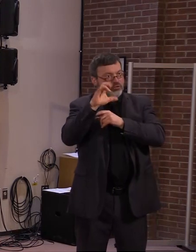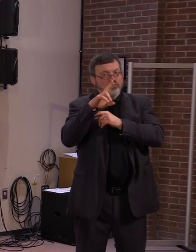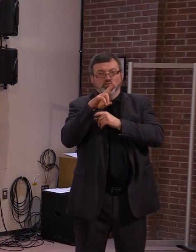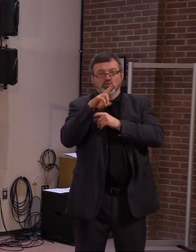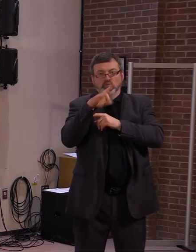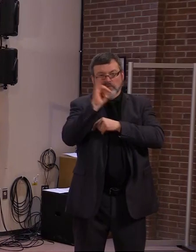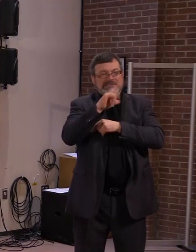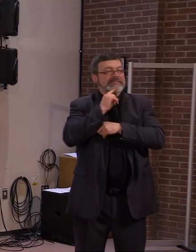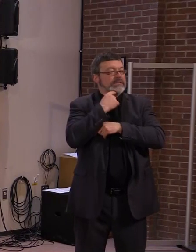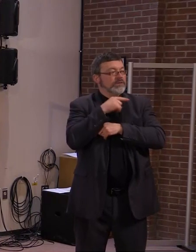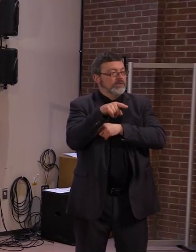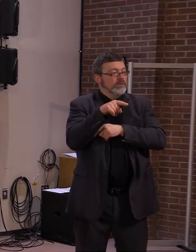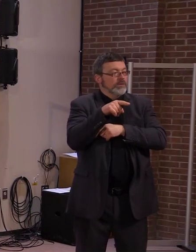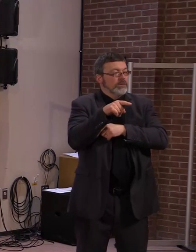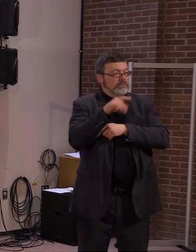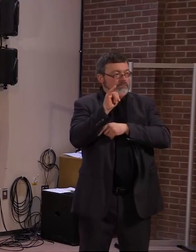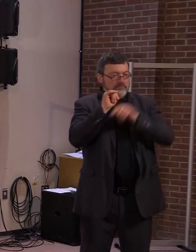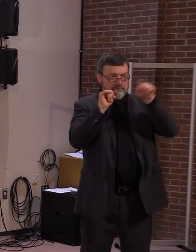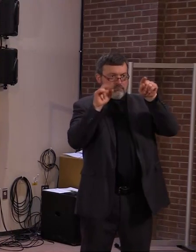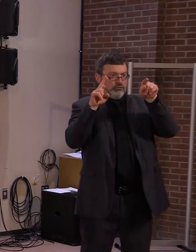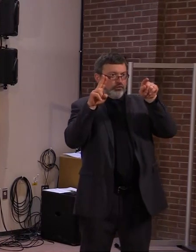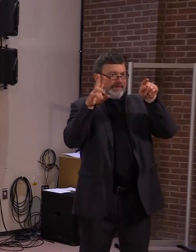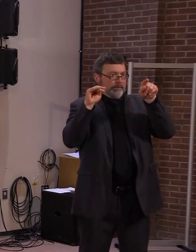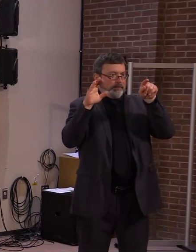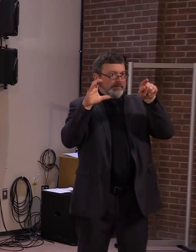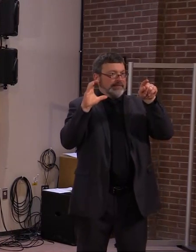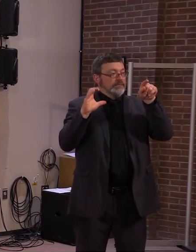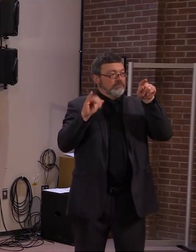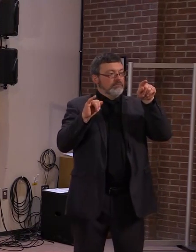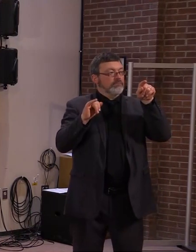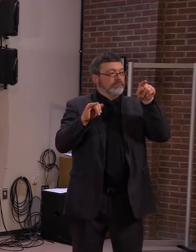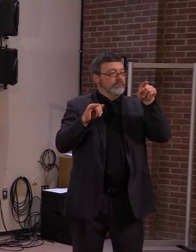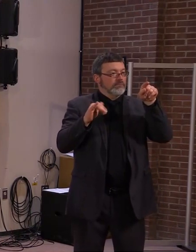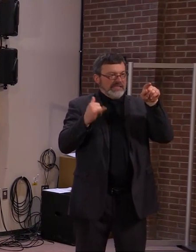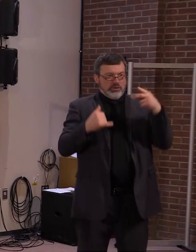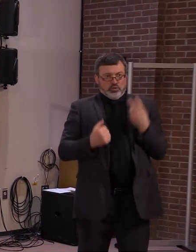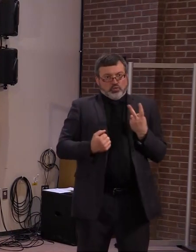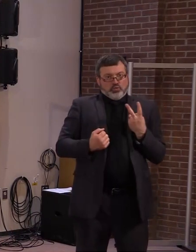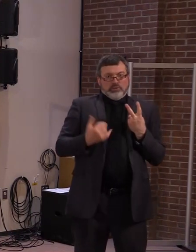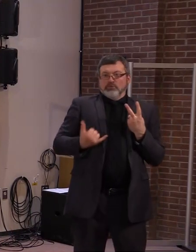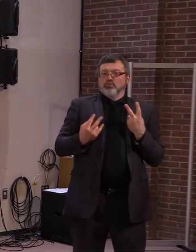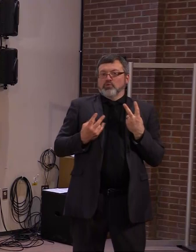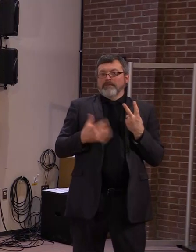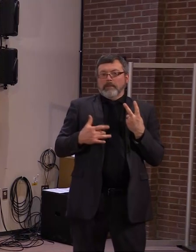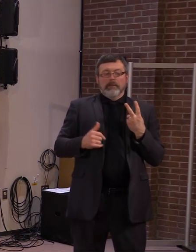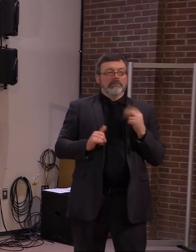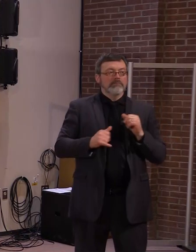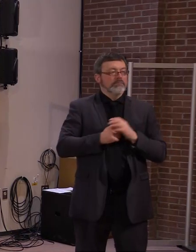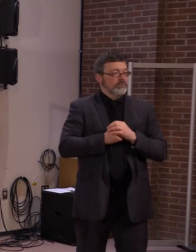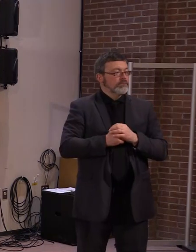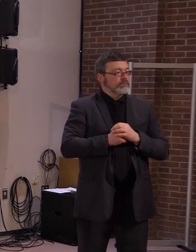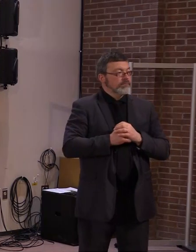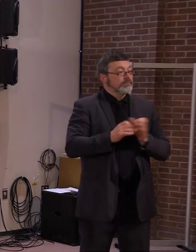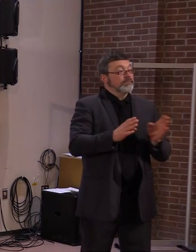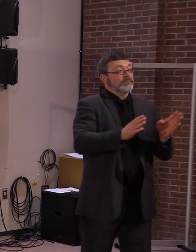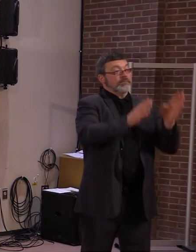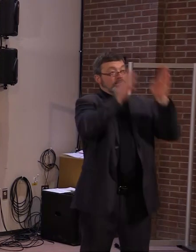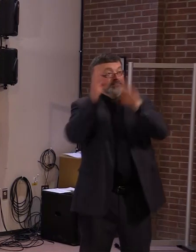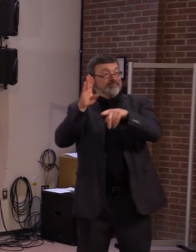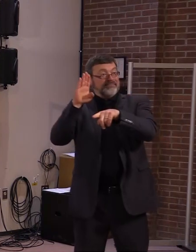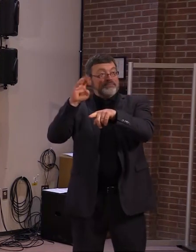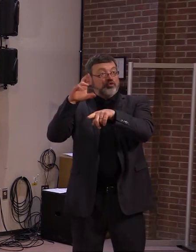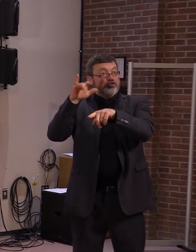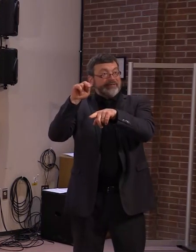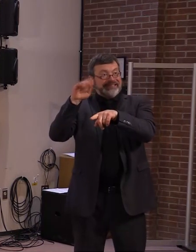UVMMC is bringing 2 of their beds online today. We continue to work with Central Vermont Medical Center to bring